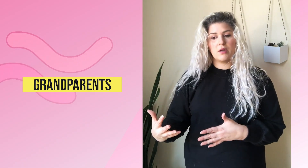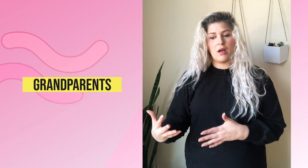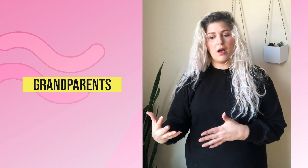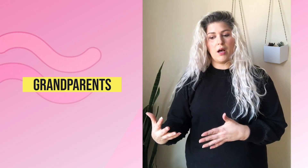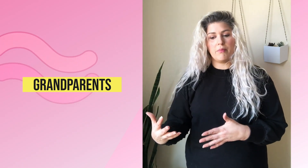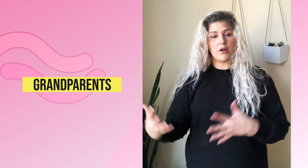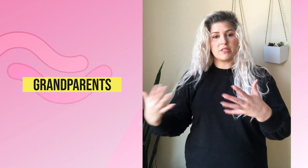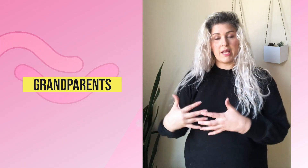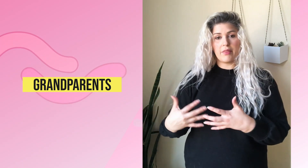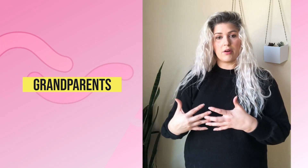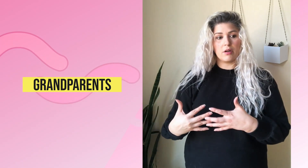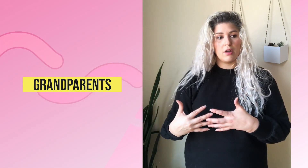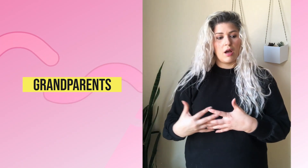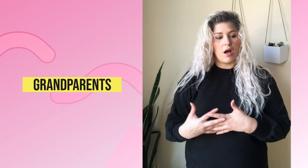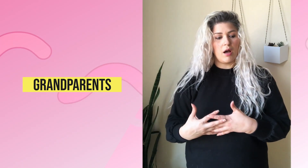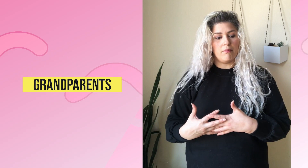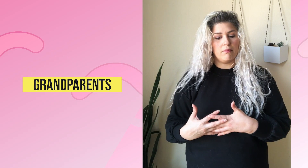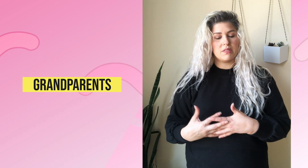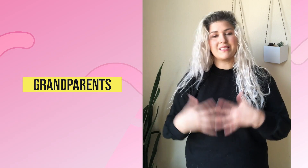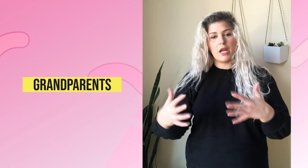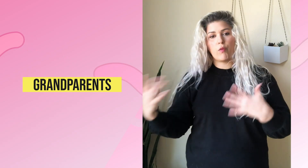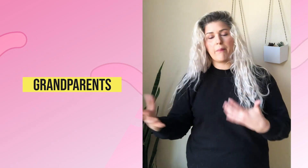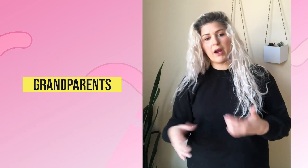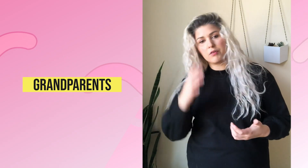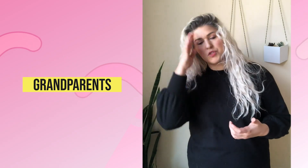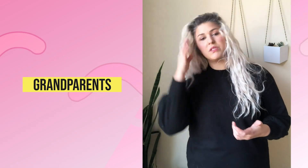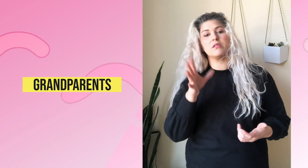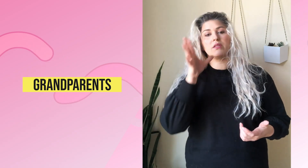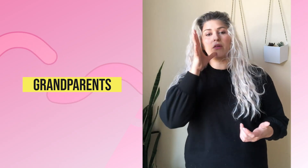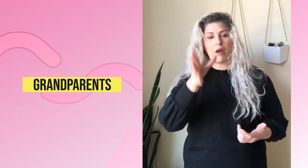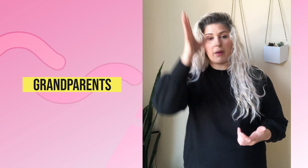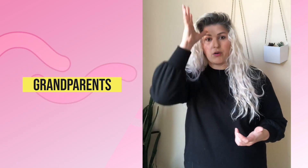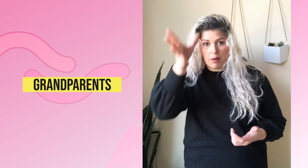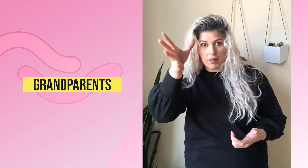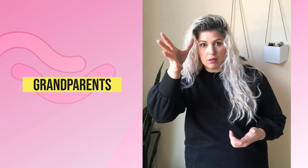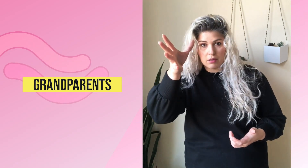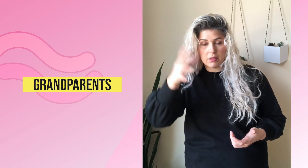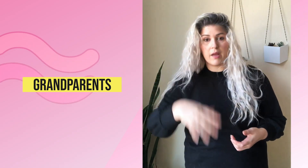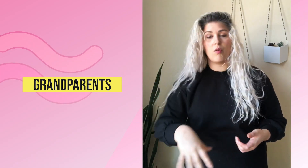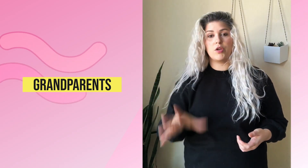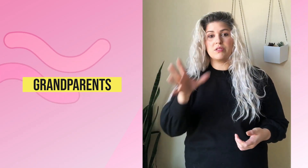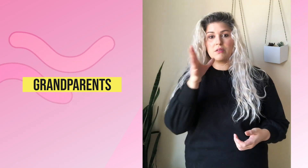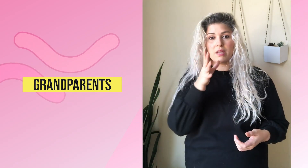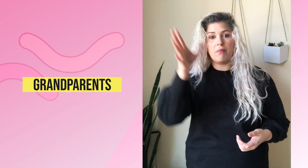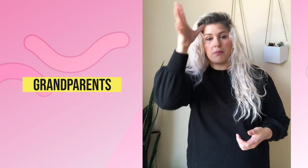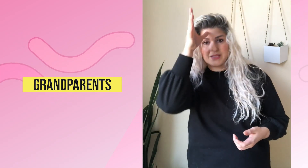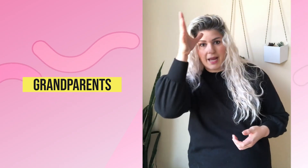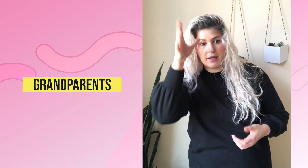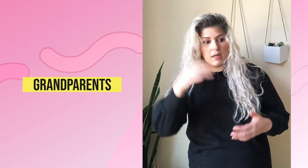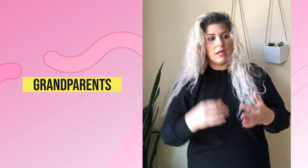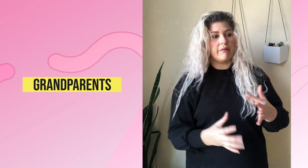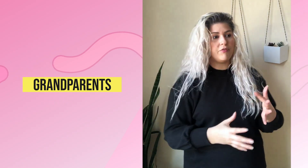grandpas that are together, to say grandparents, you would still say grandma, grandpa, okay? Or you would still say